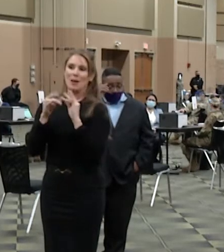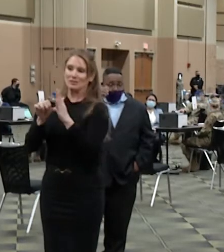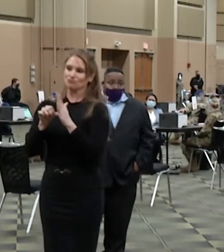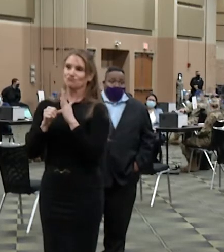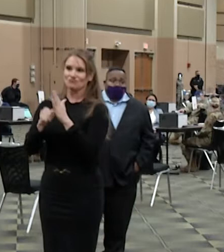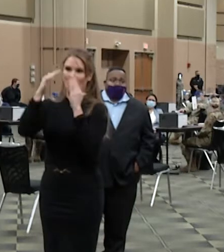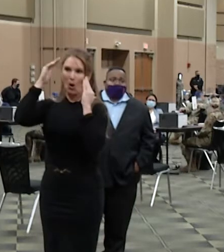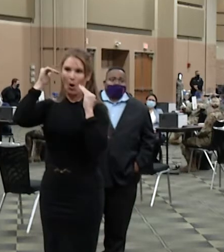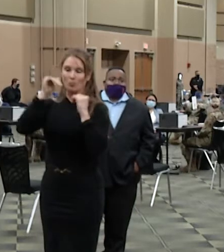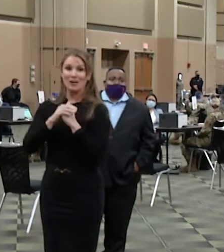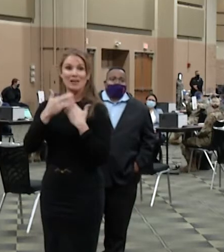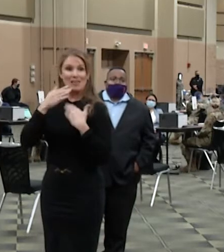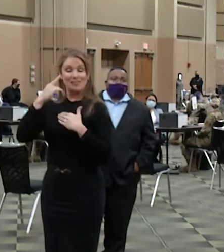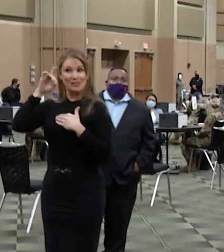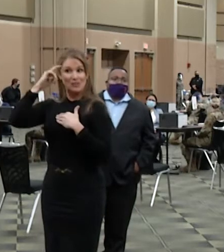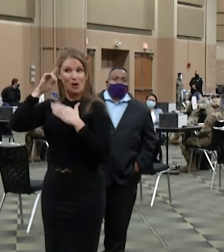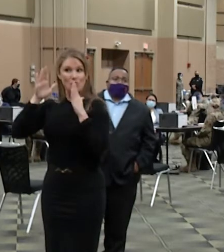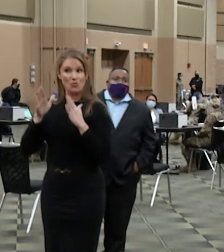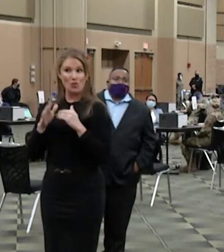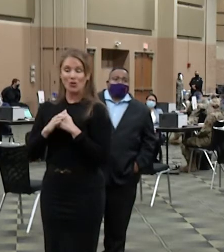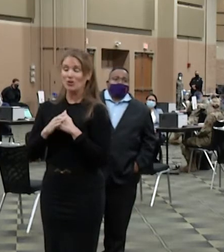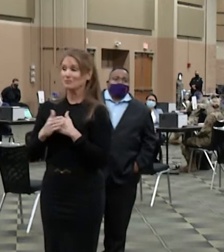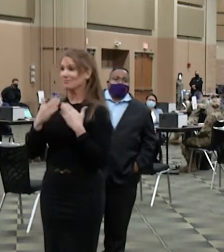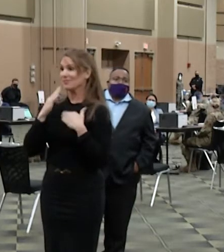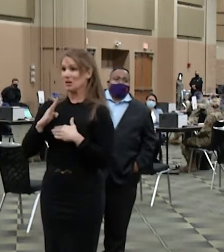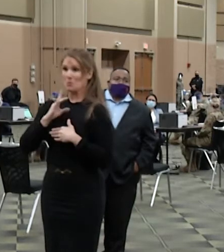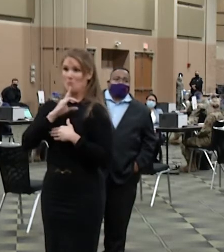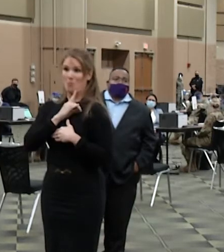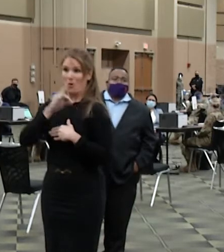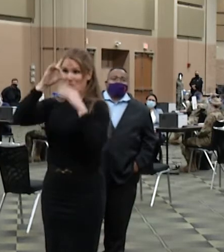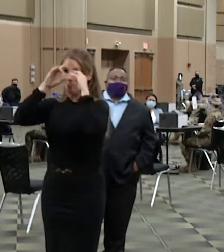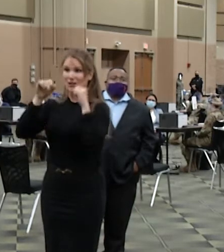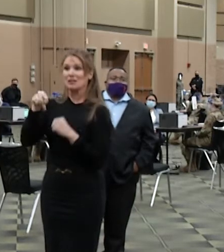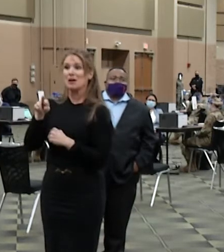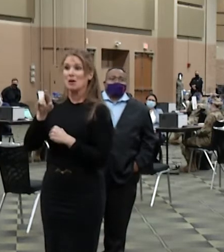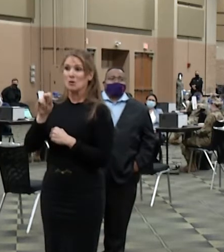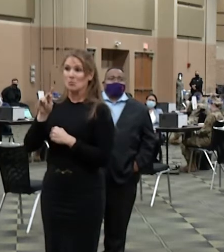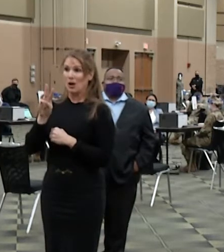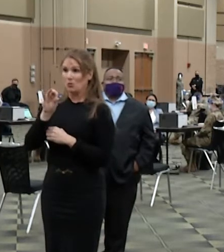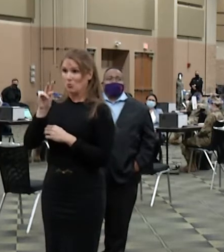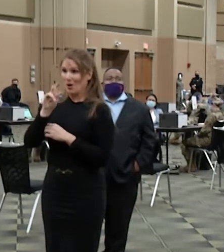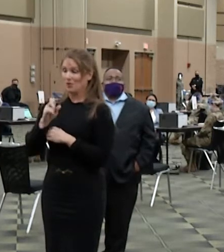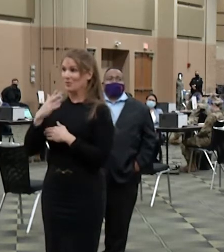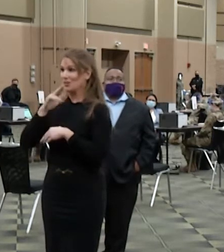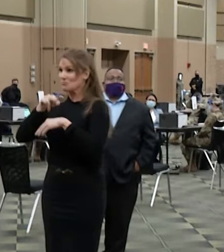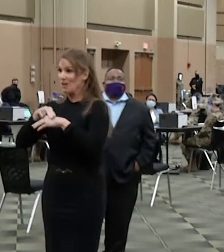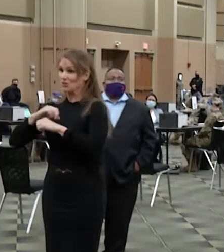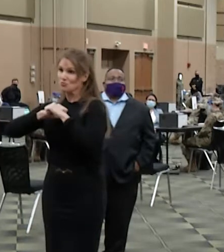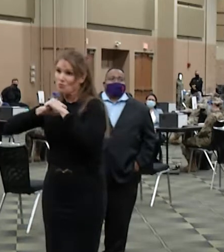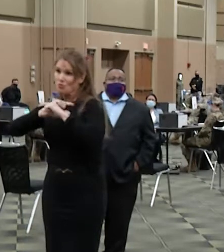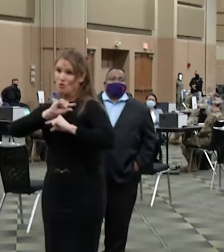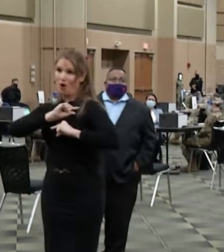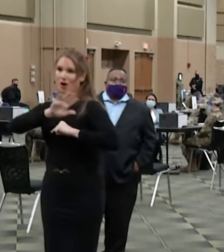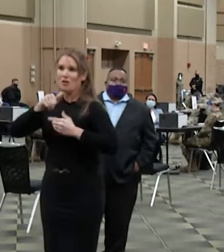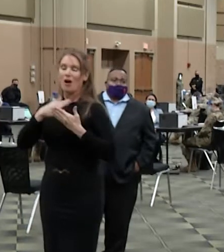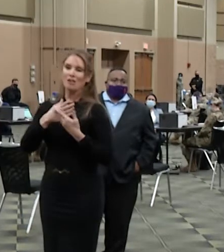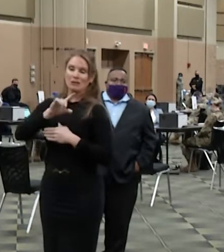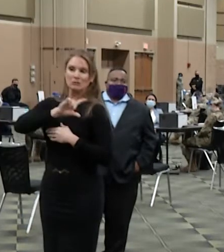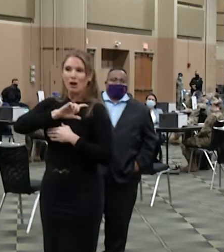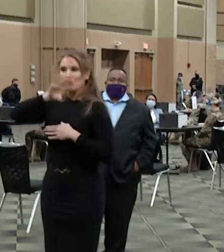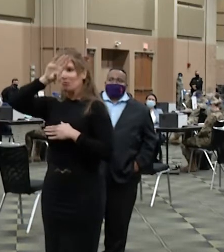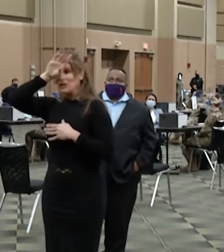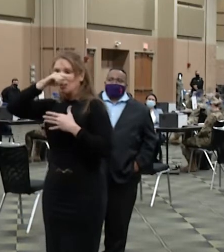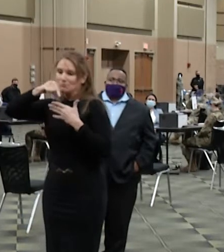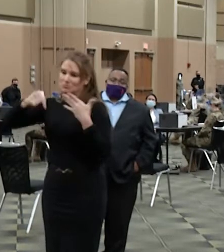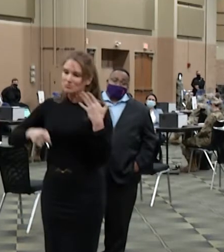thank the governor. I want to thank Board President Preckwinkle. I want to thank our National Guard and all of our first responders that have been out there that are